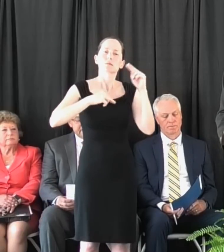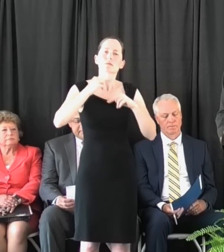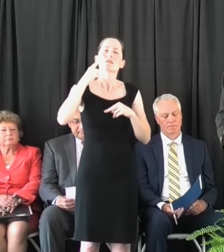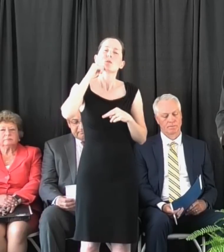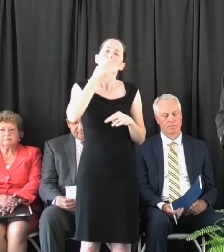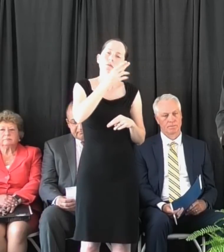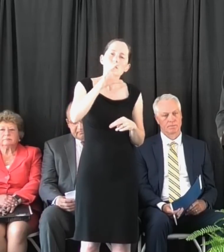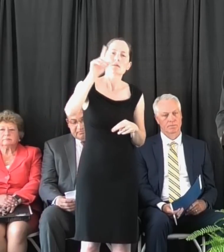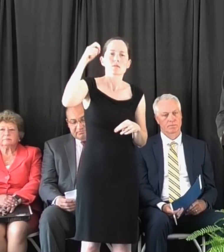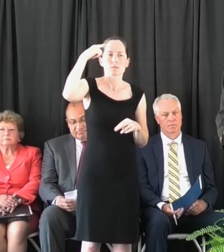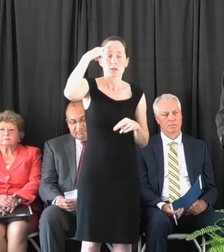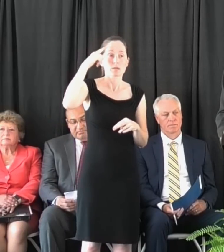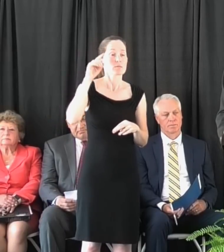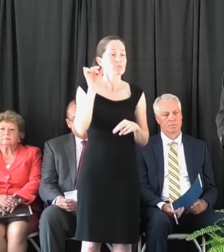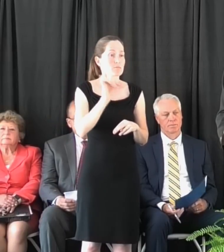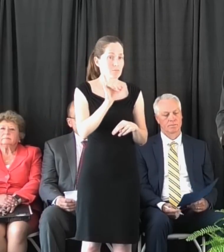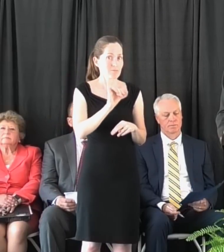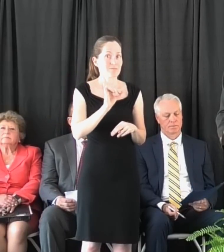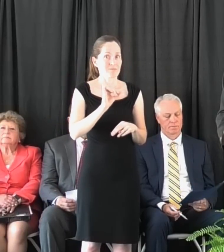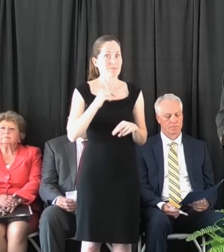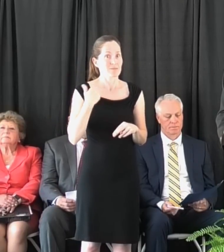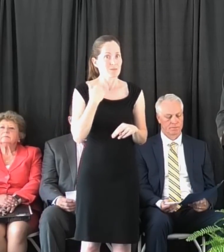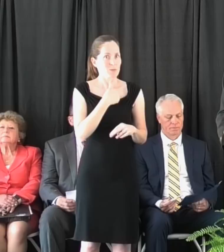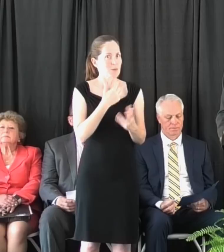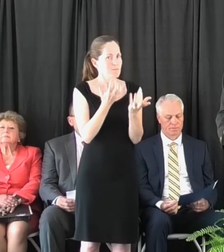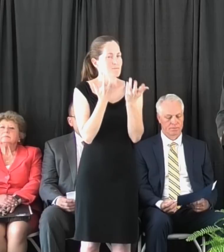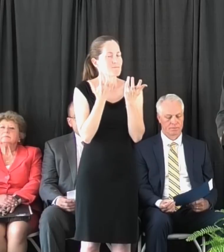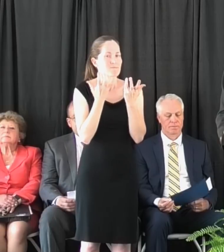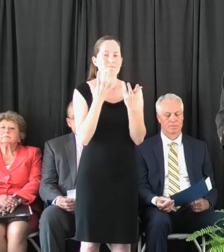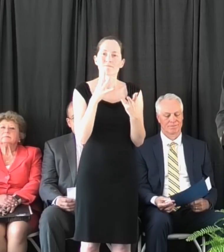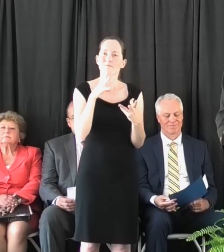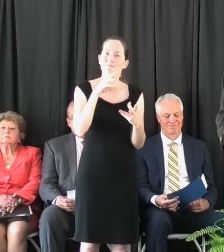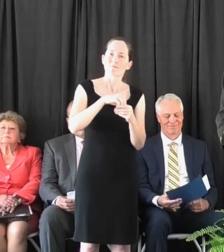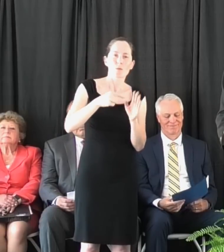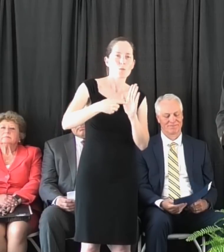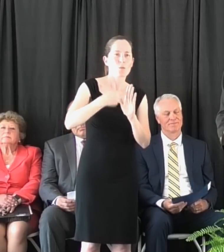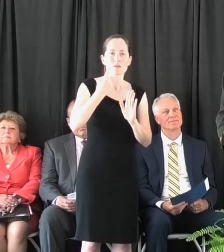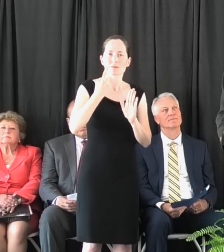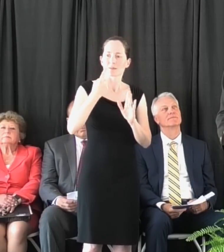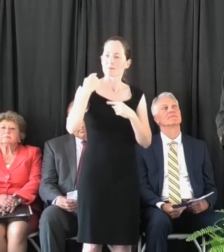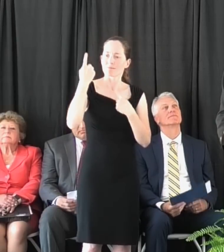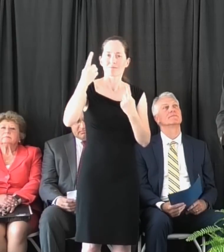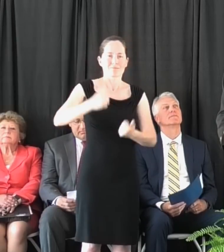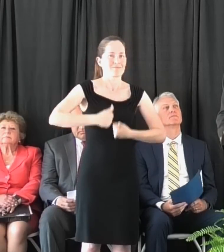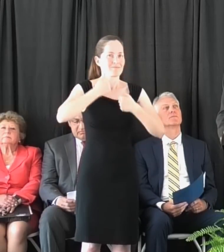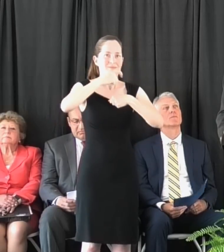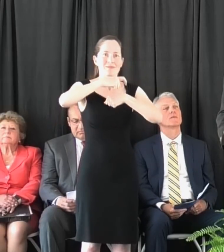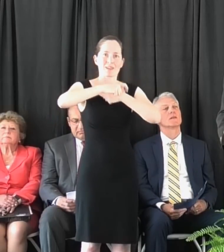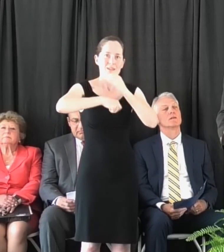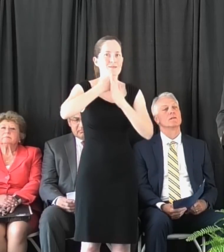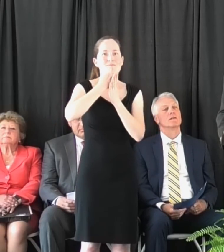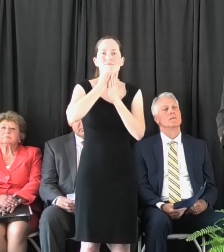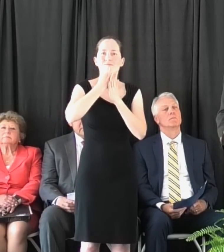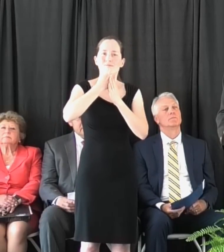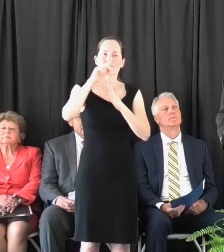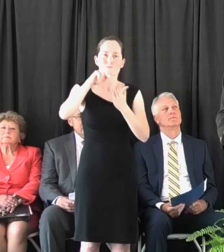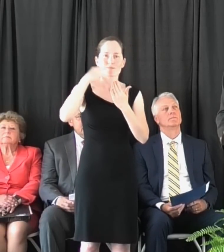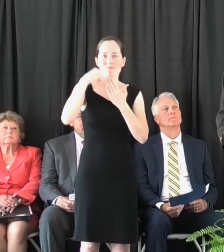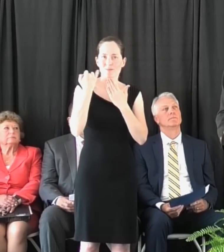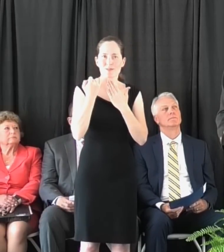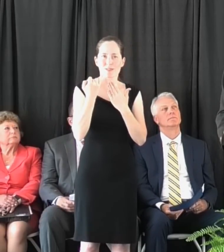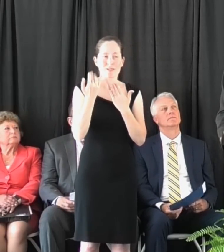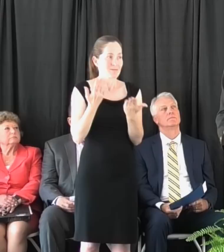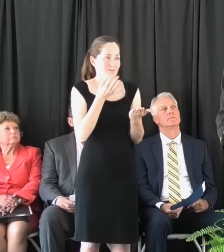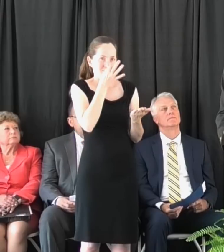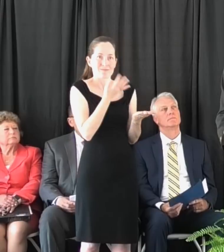a sincere desire to be a part of this once-in-a-lifetime project right here in our backyard. I am a county